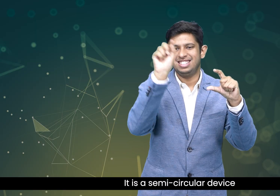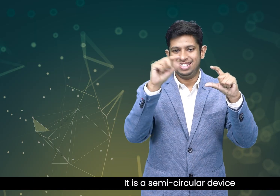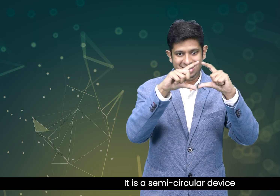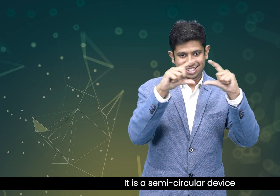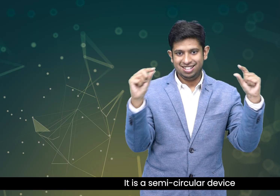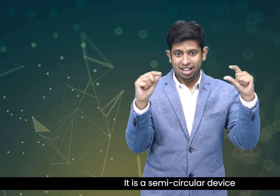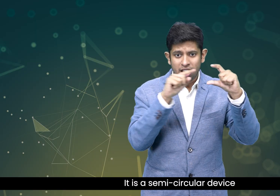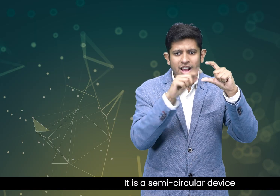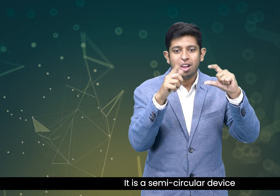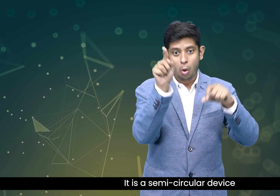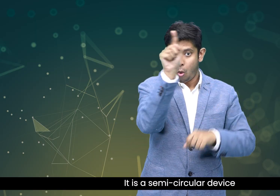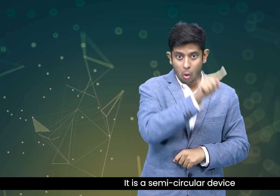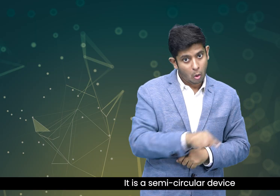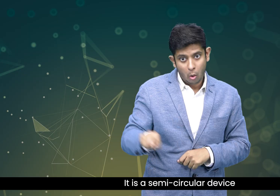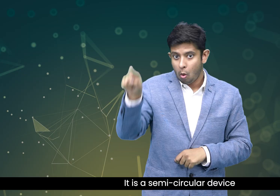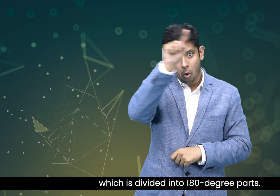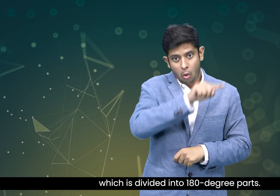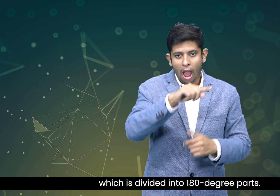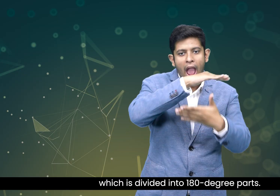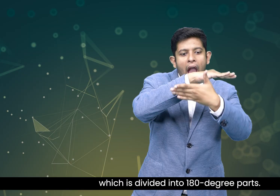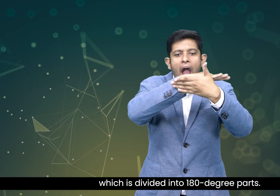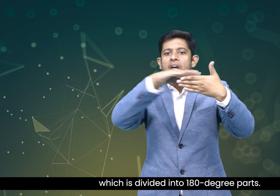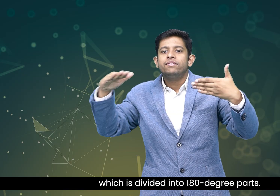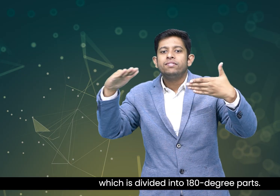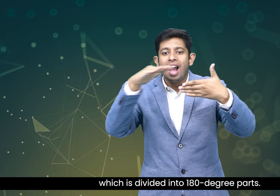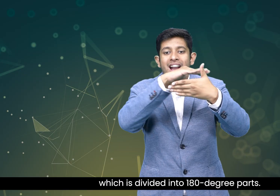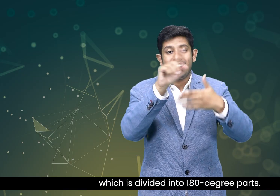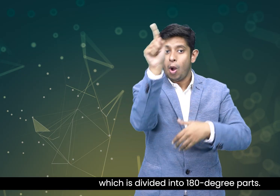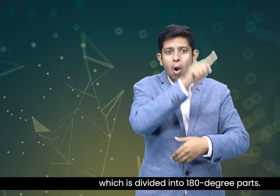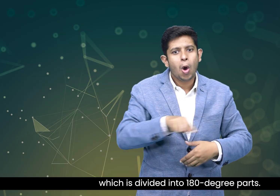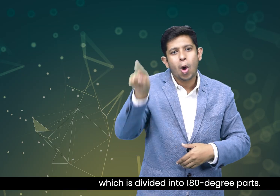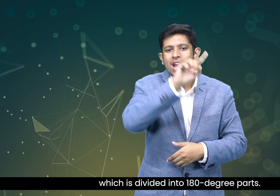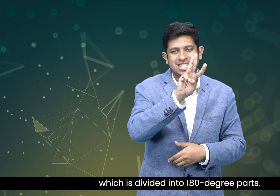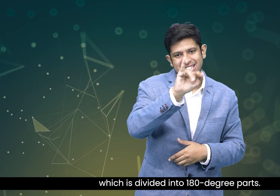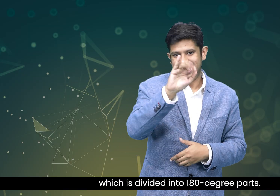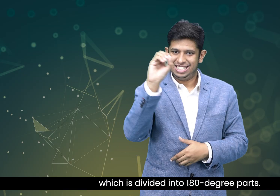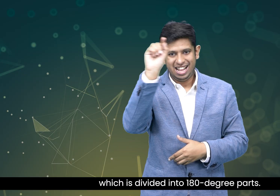It is a semicircular device which is divided into 180-degree parts.